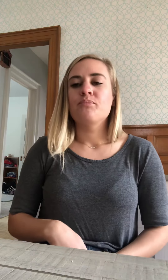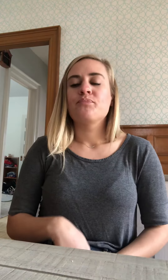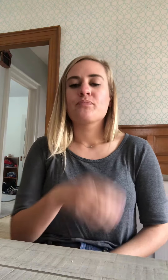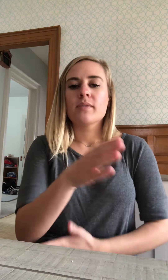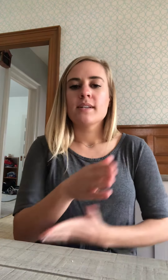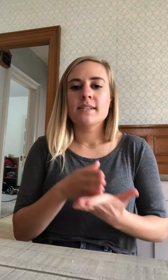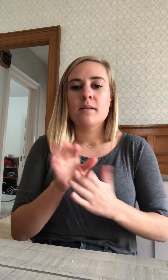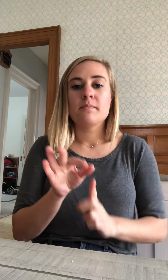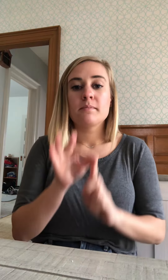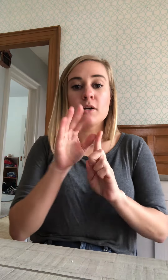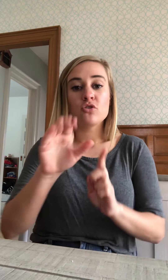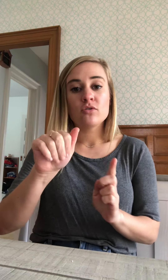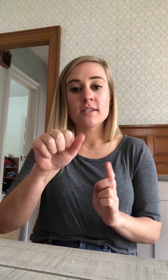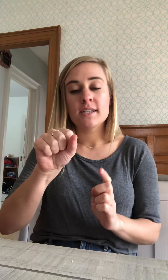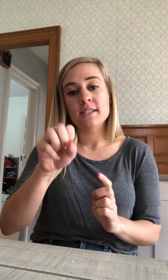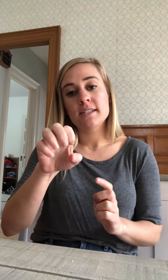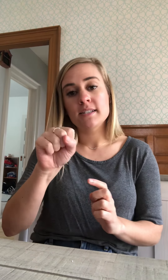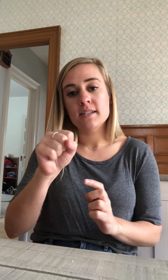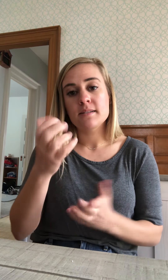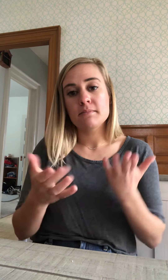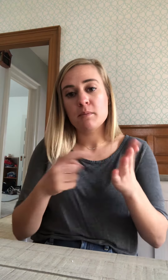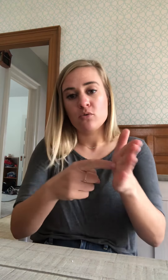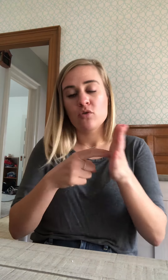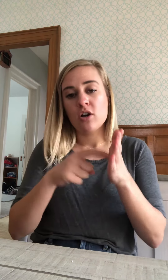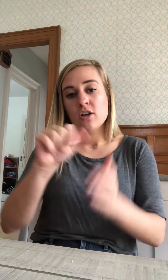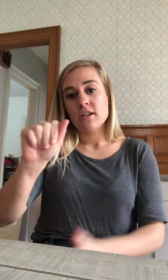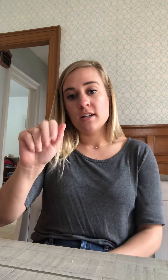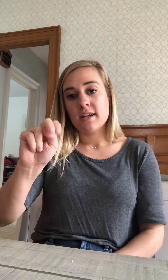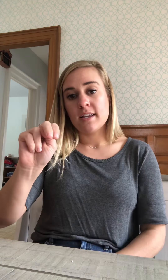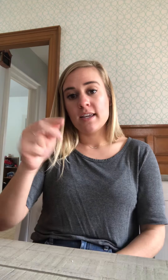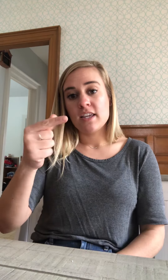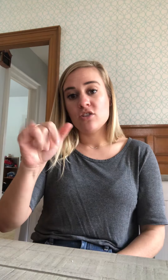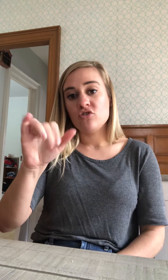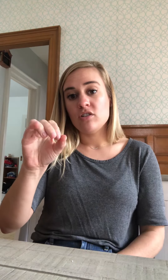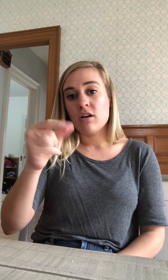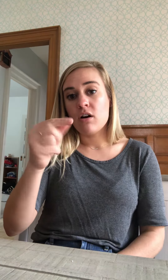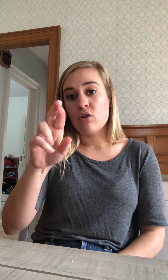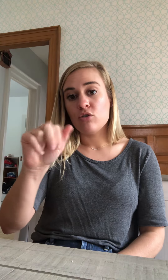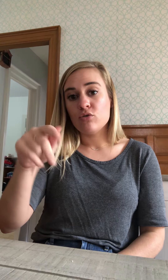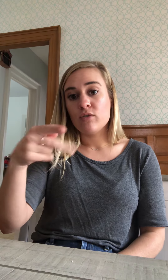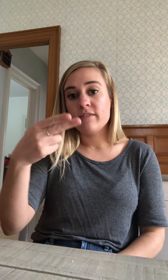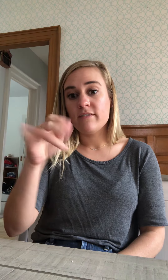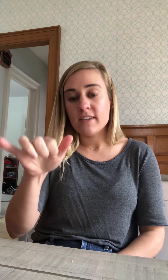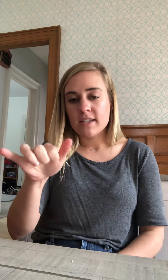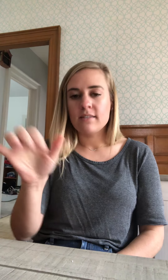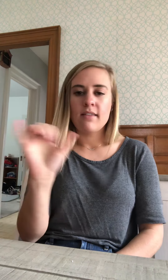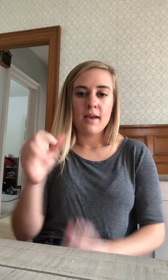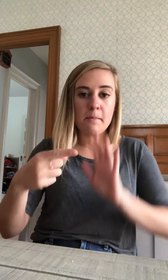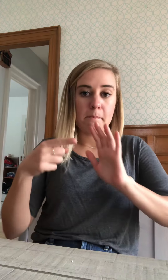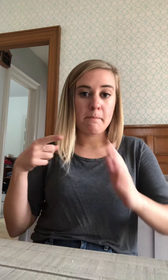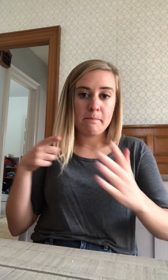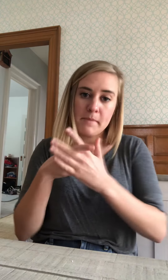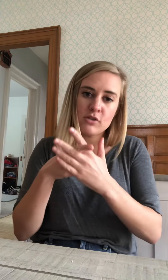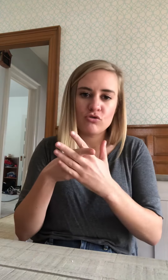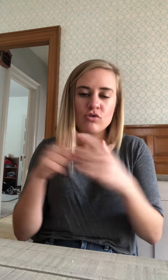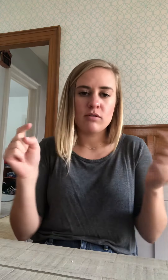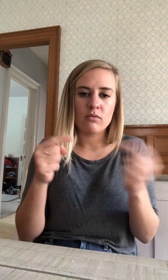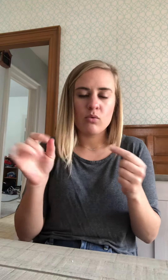want angiography, and that includes penetrating wounds, either knife wounds, other sharp objects,